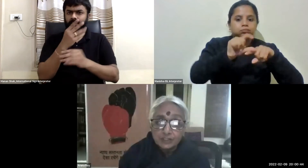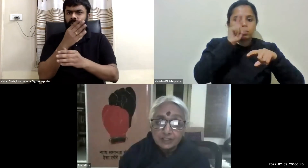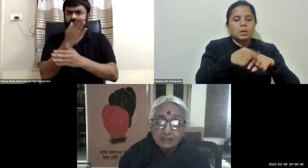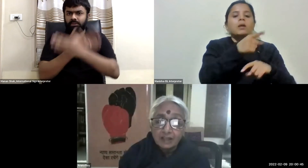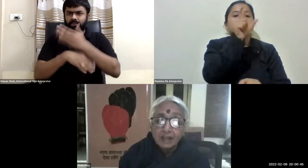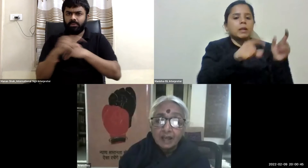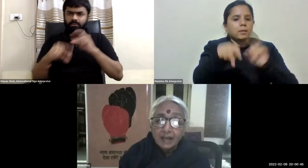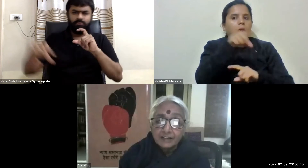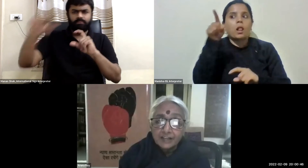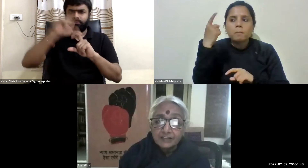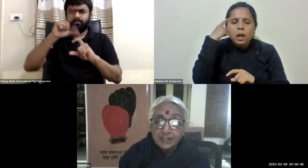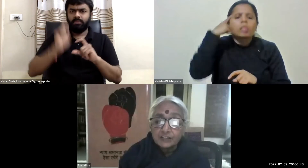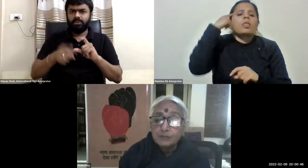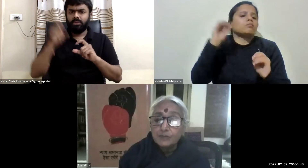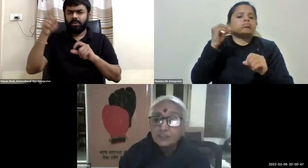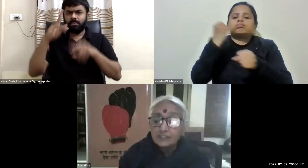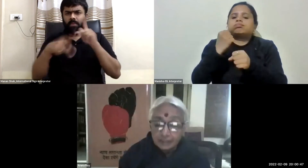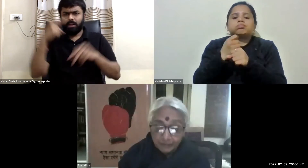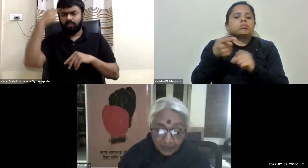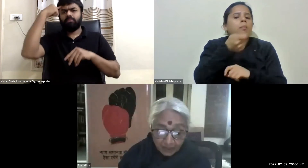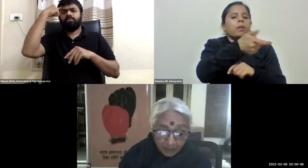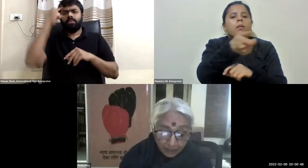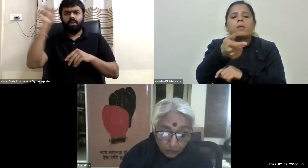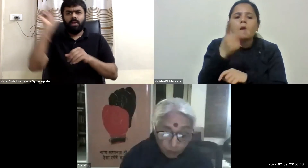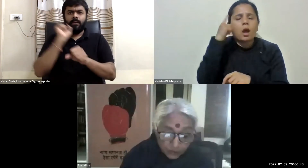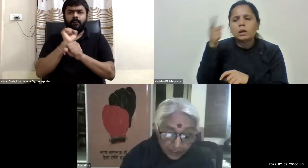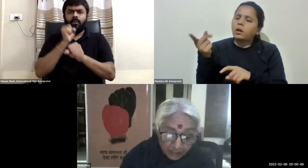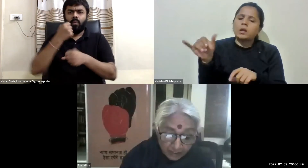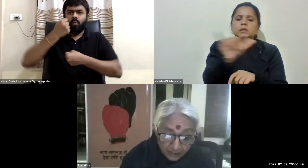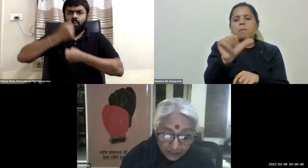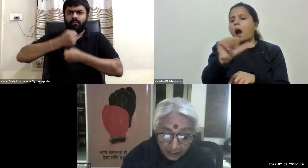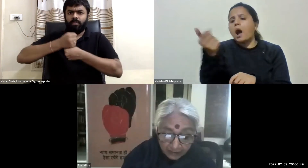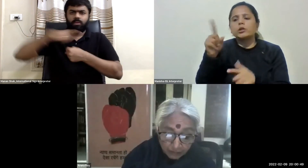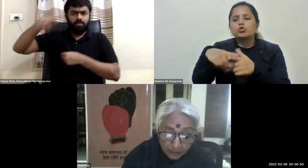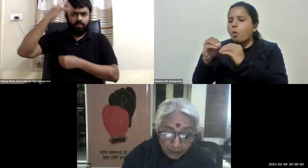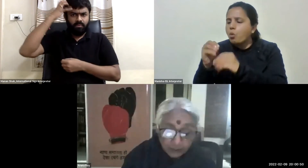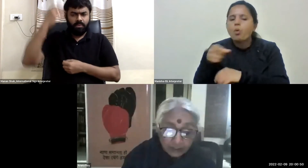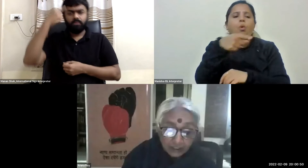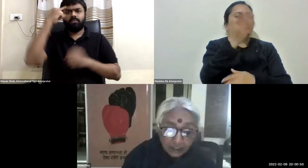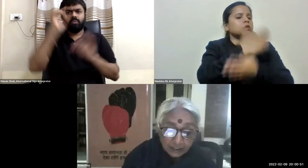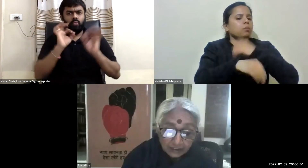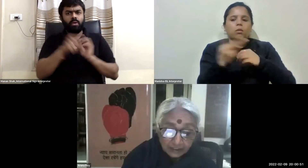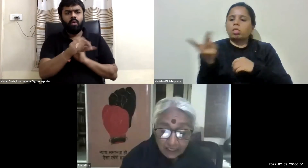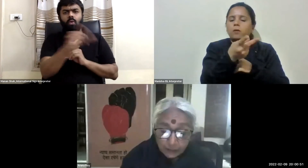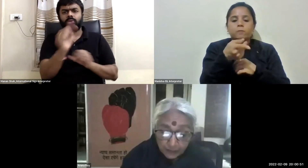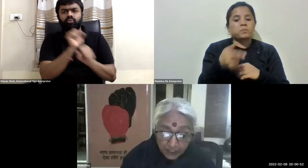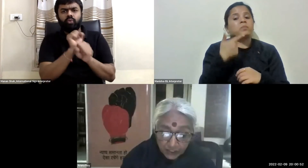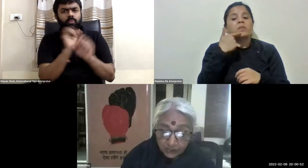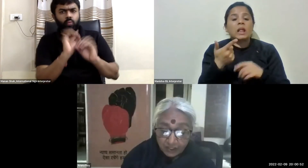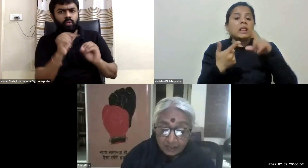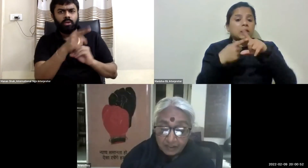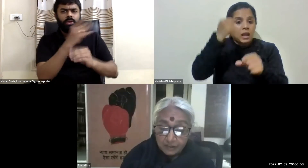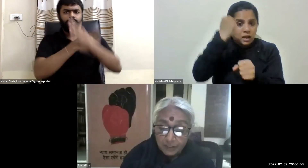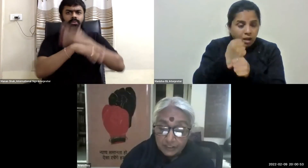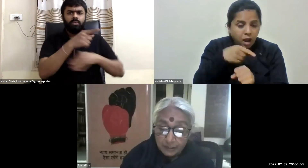state duties under their state disability scheme. I quote that in Rajasthan, Tamil Nadu, Telangana, Andhra